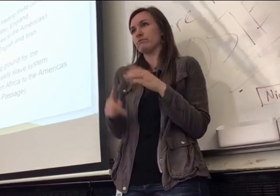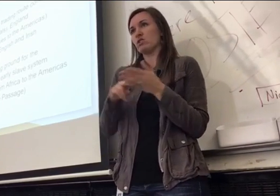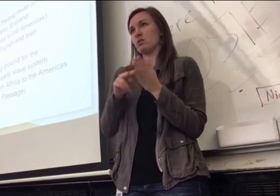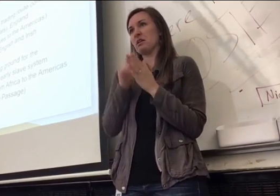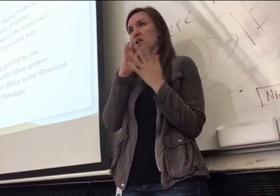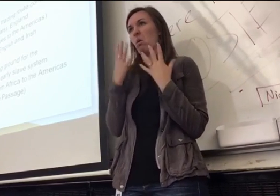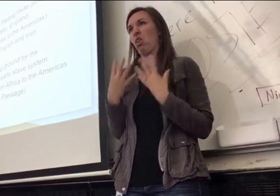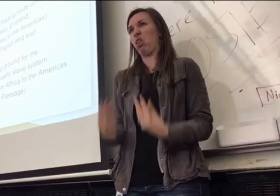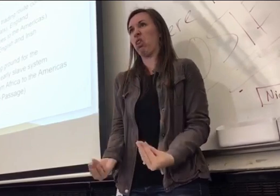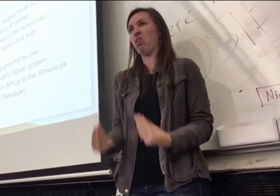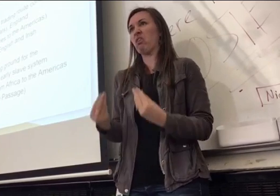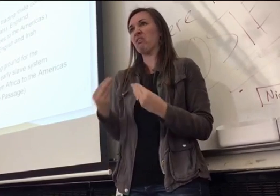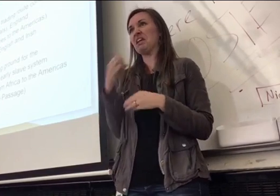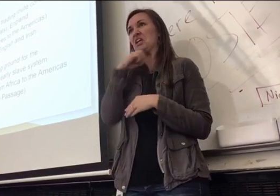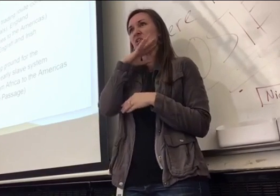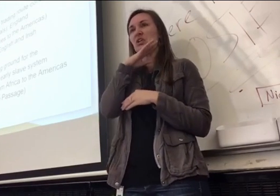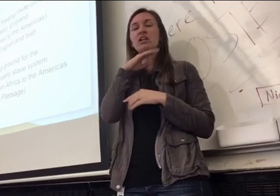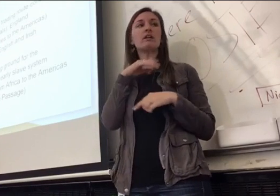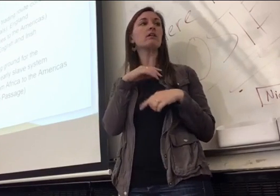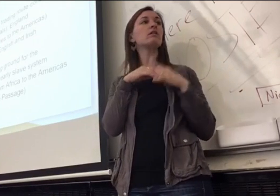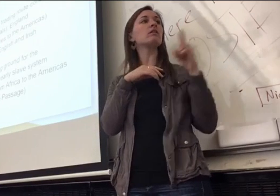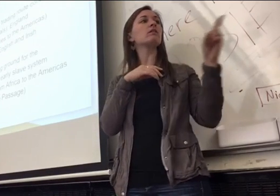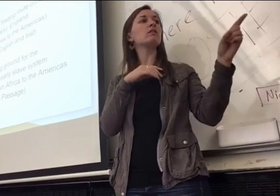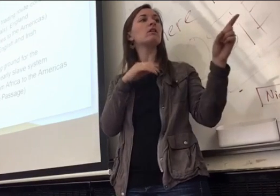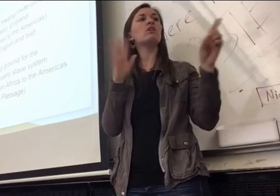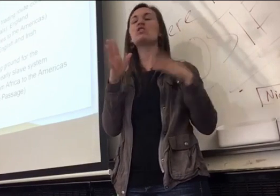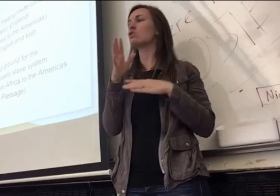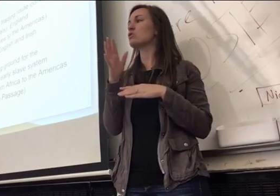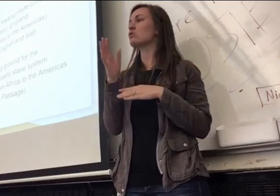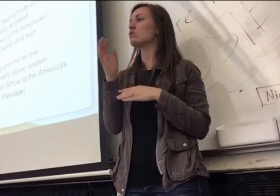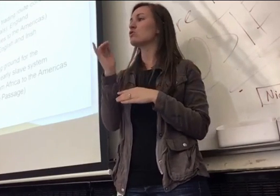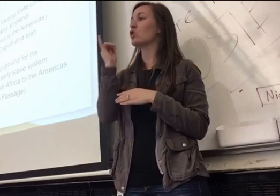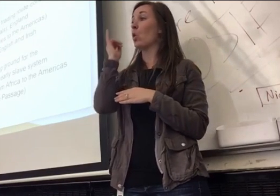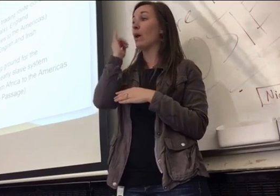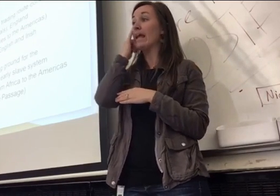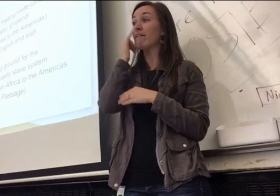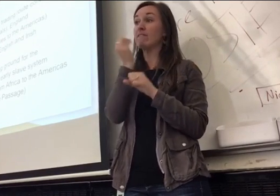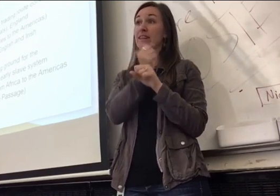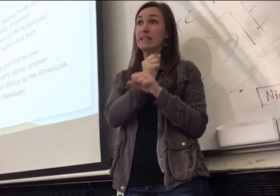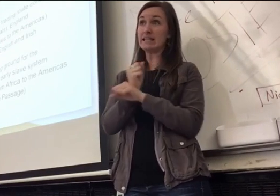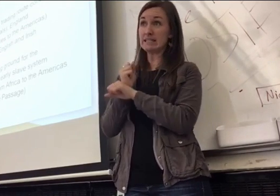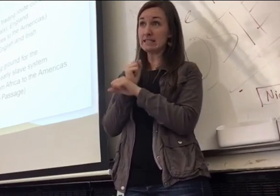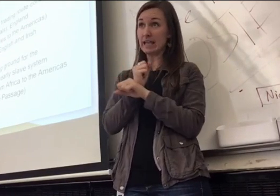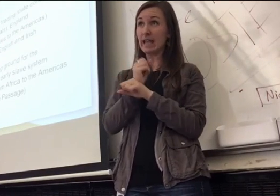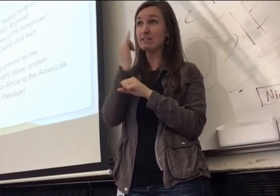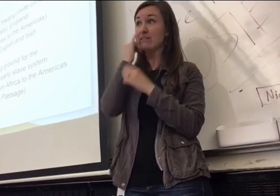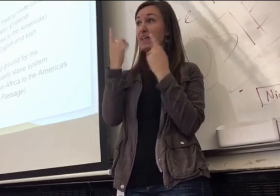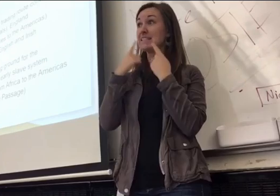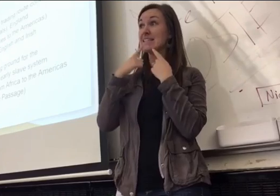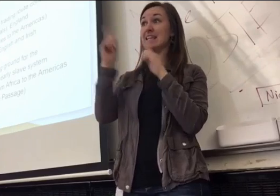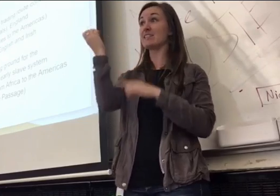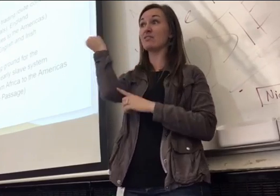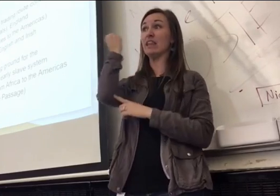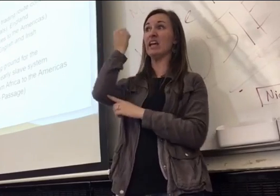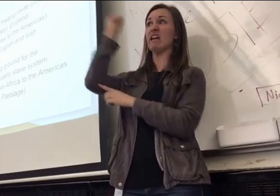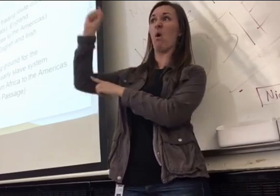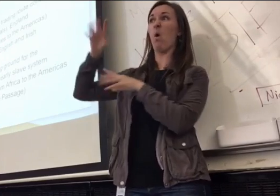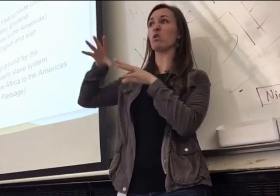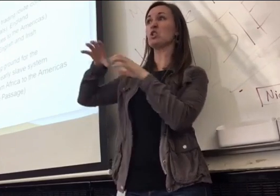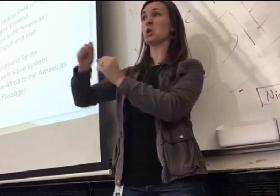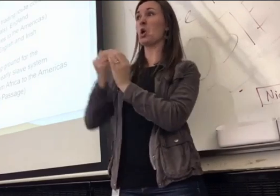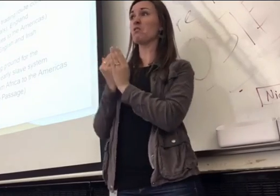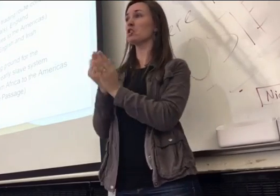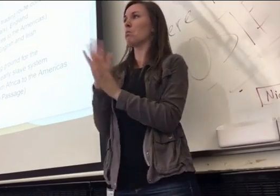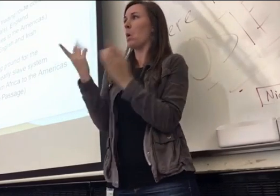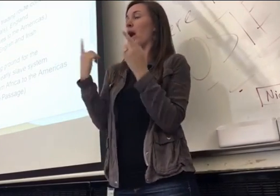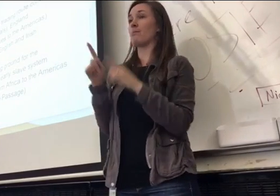succeeded? When the mutiny what? What did the slaves do when the mutiny succeeded? It didn't. They never? No, the